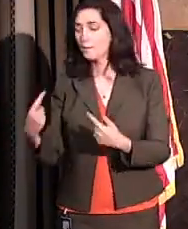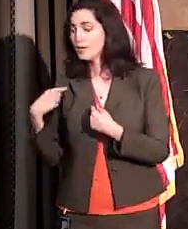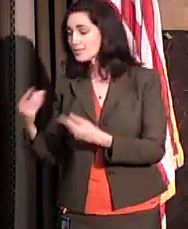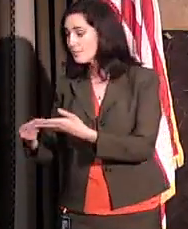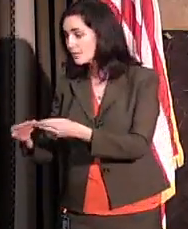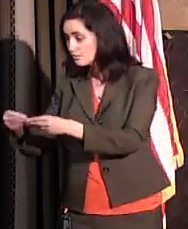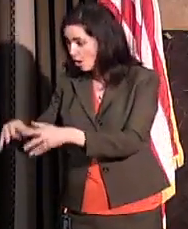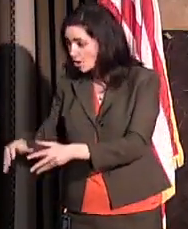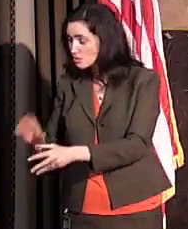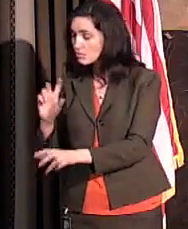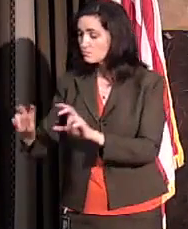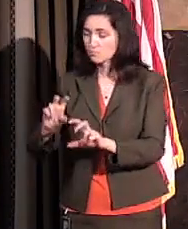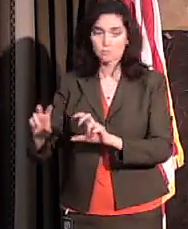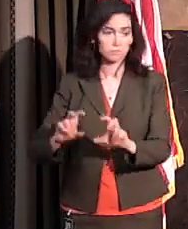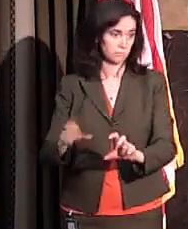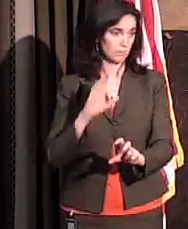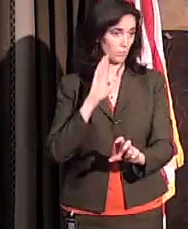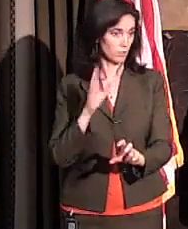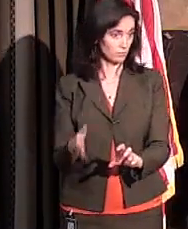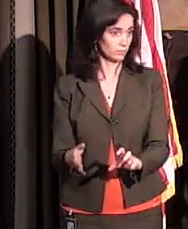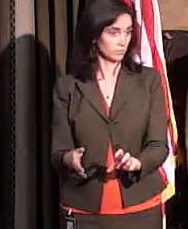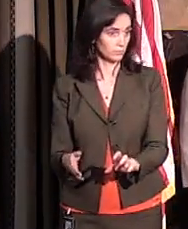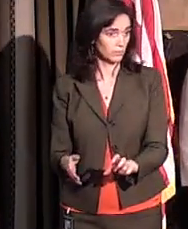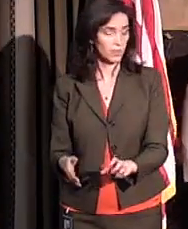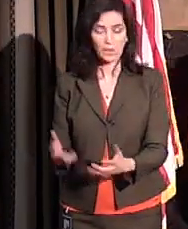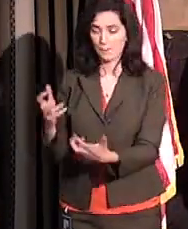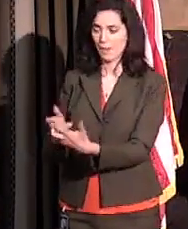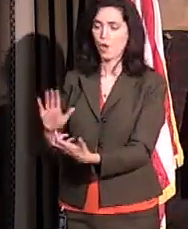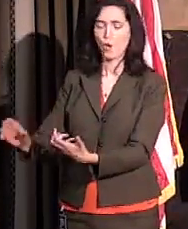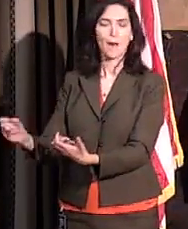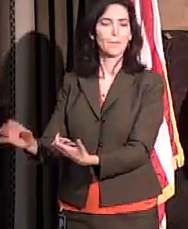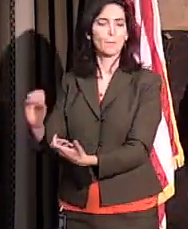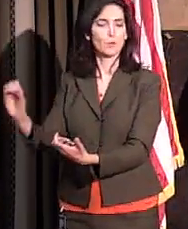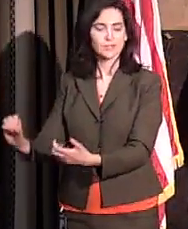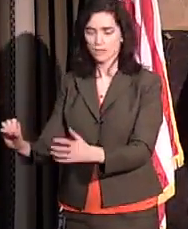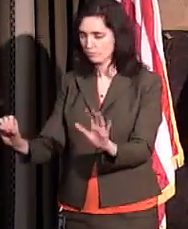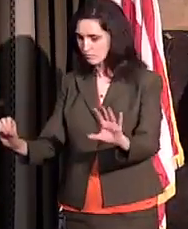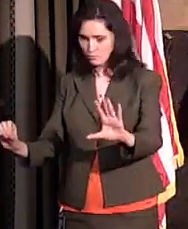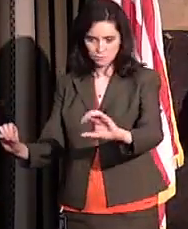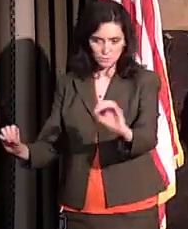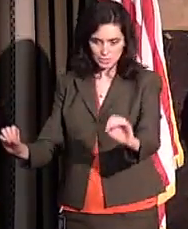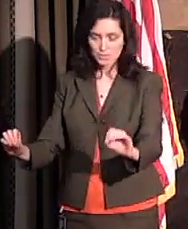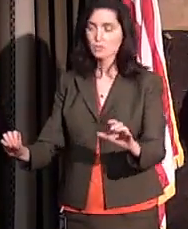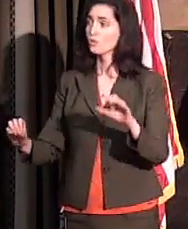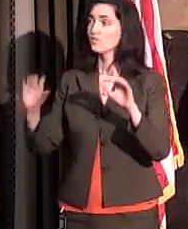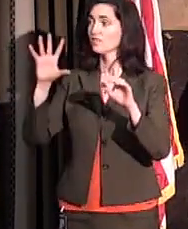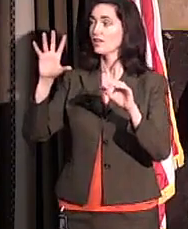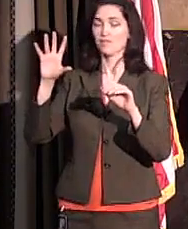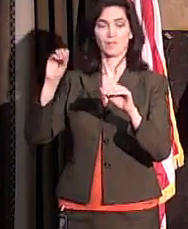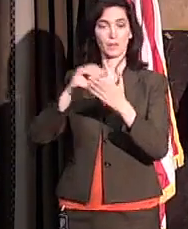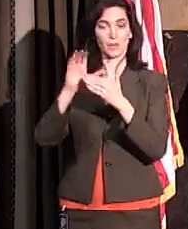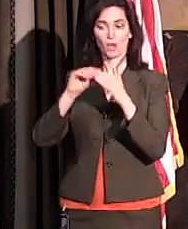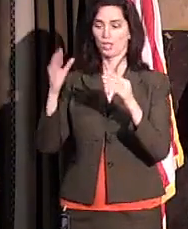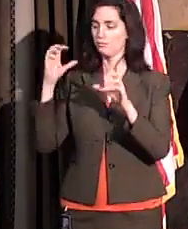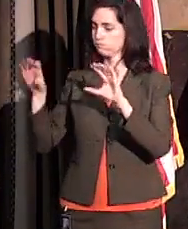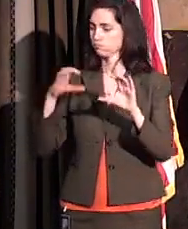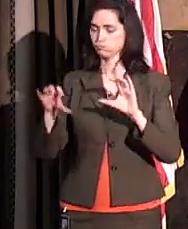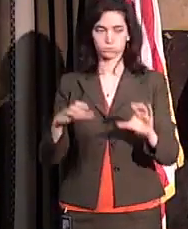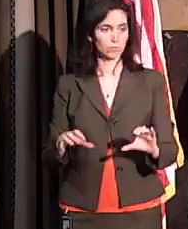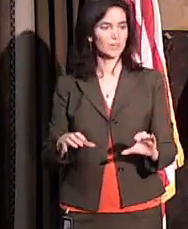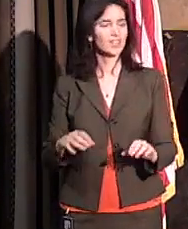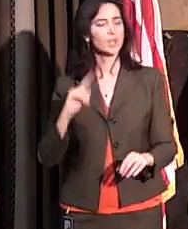say, funded through this means, or at least up to their per capita share of the $50 million. So it's going to work much like the